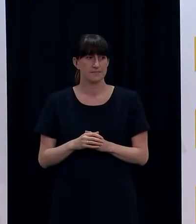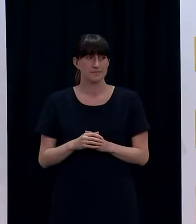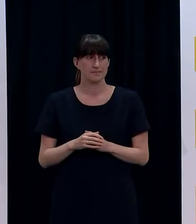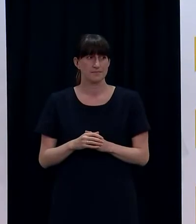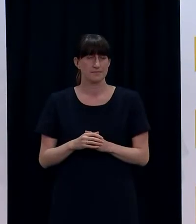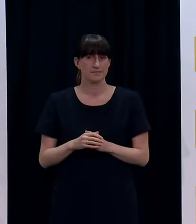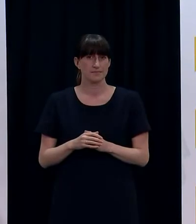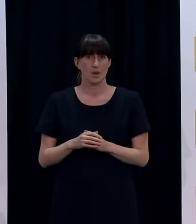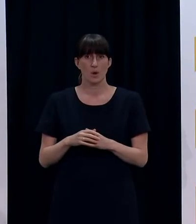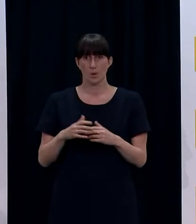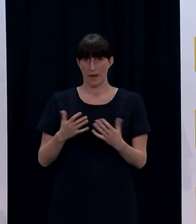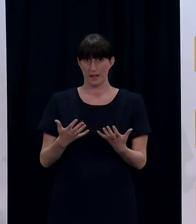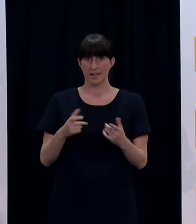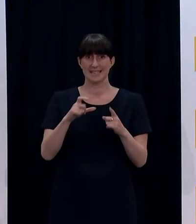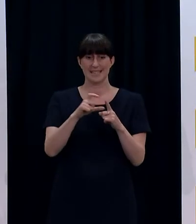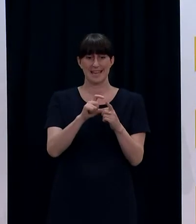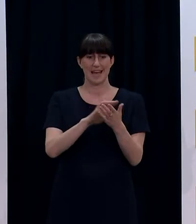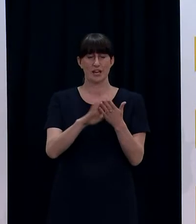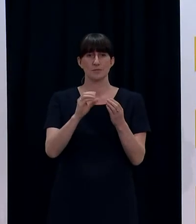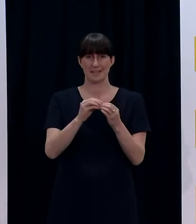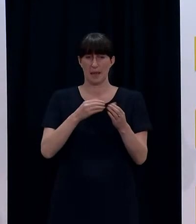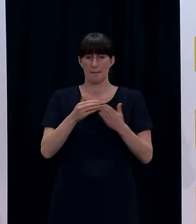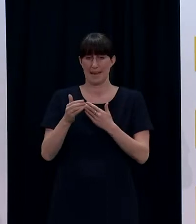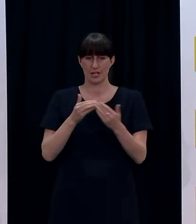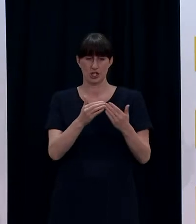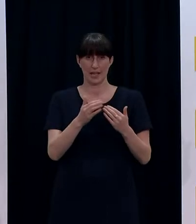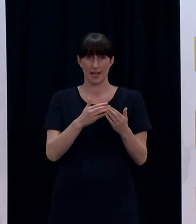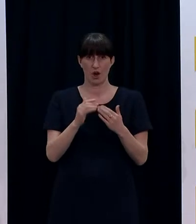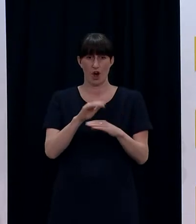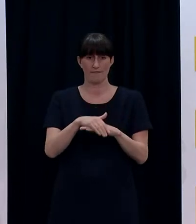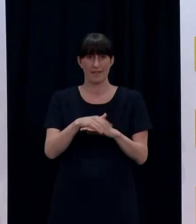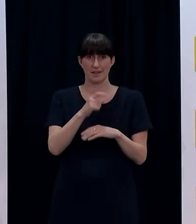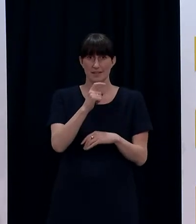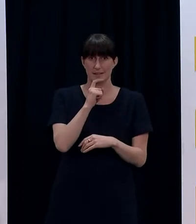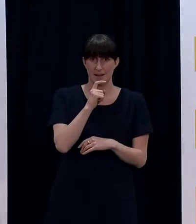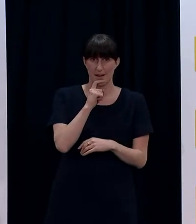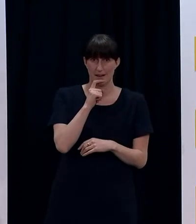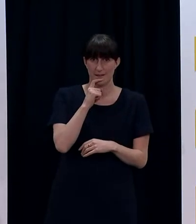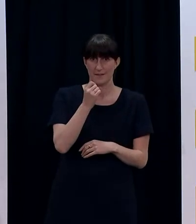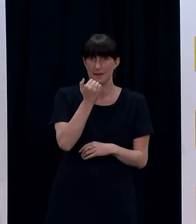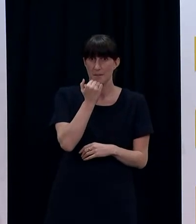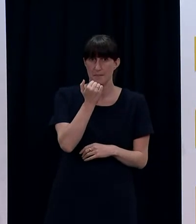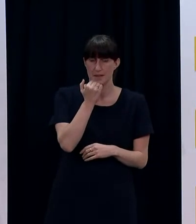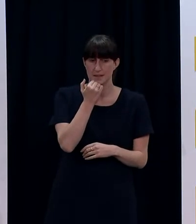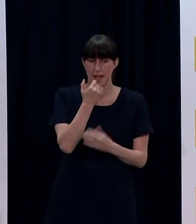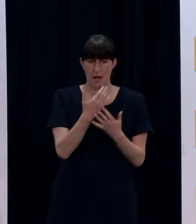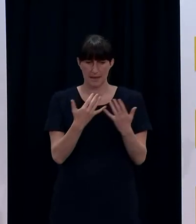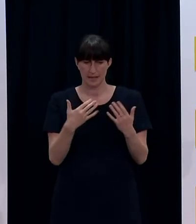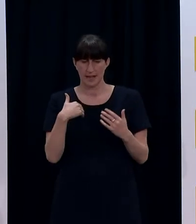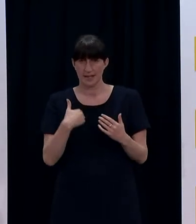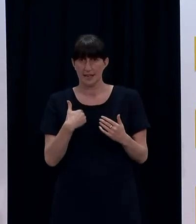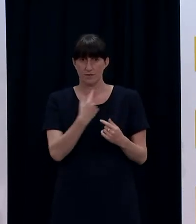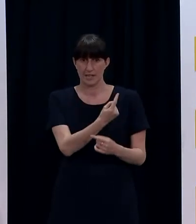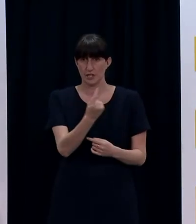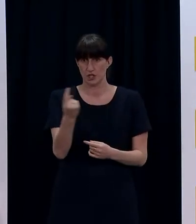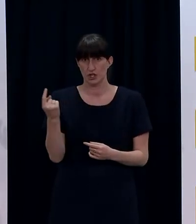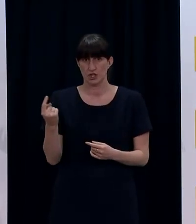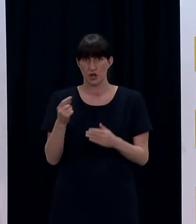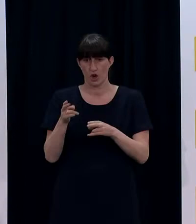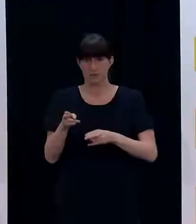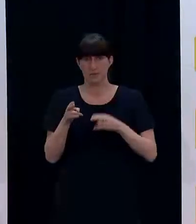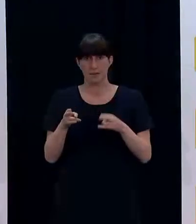That's the DHB's managing the specifics of the staff requirements in each of the hospitals.